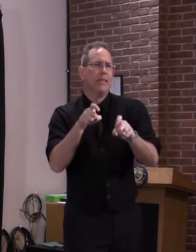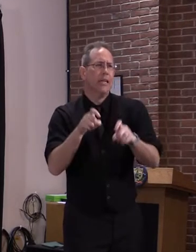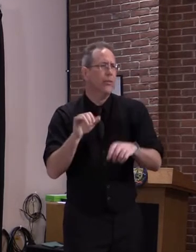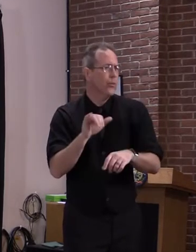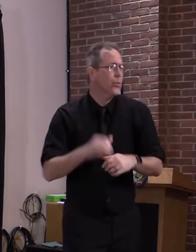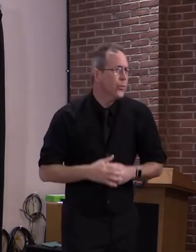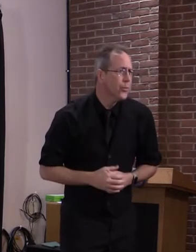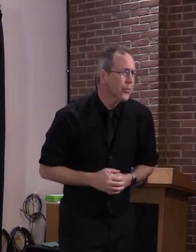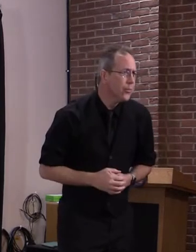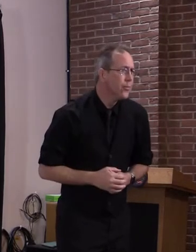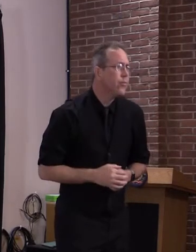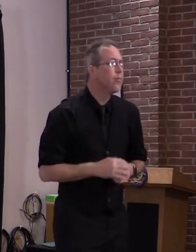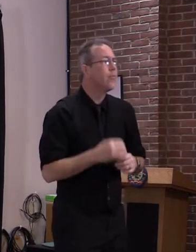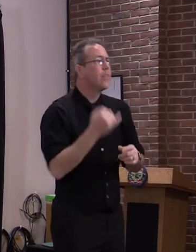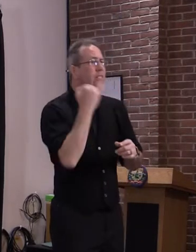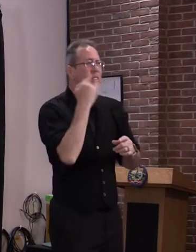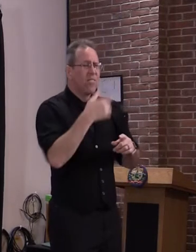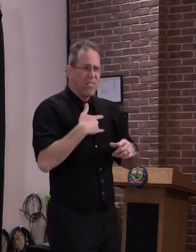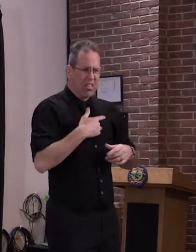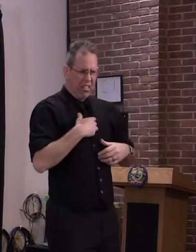an exposure to COVID-19.